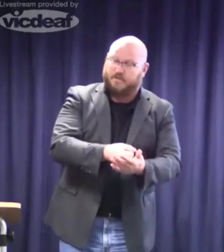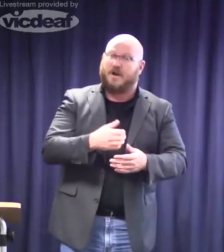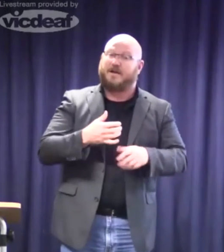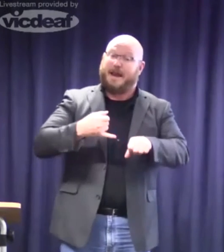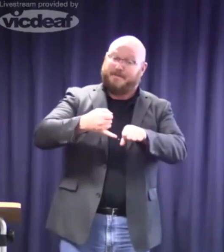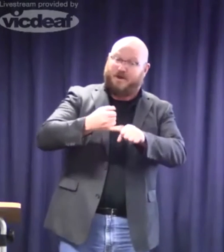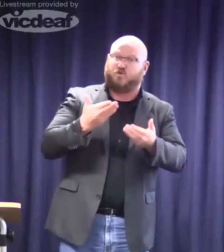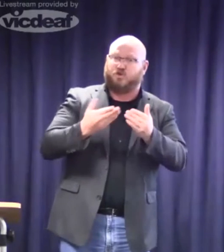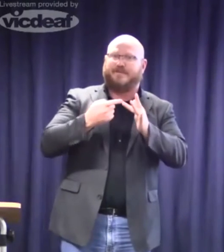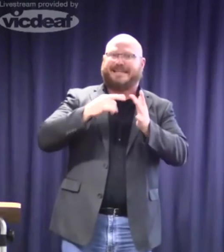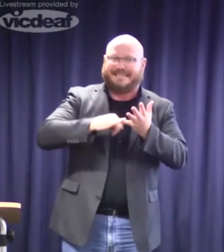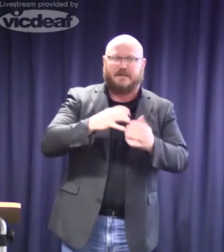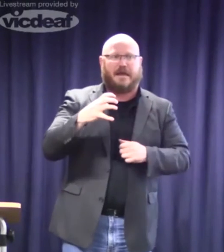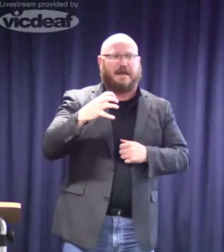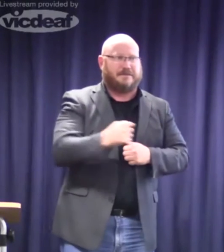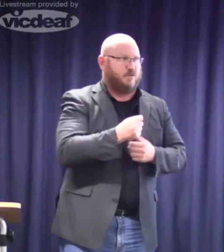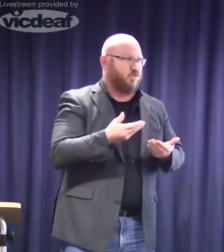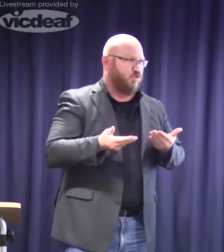to NDIS.